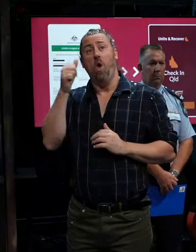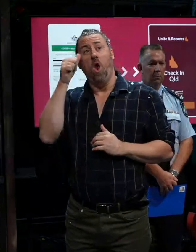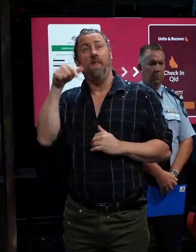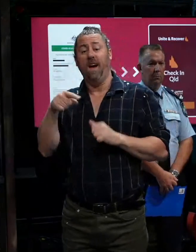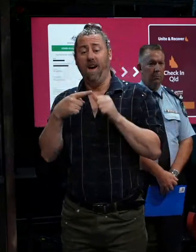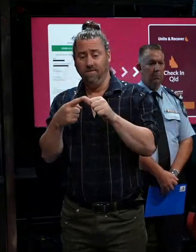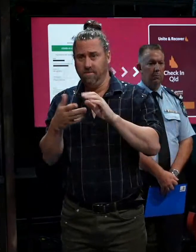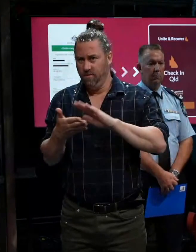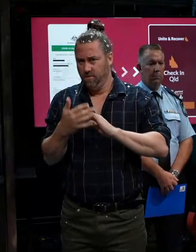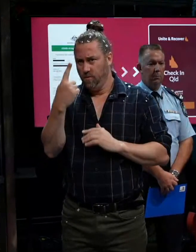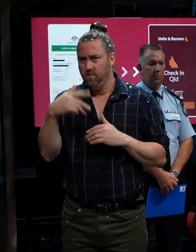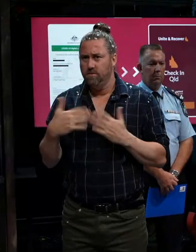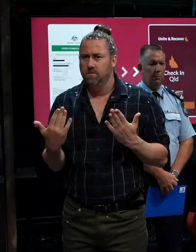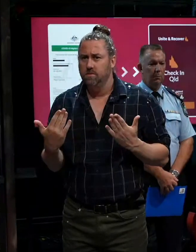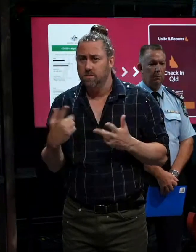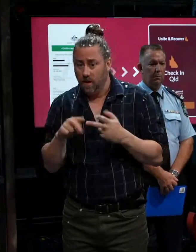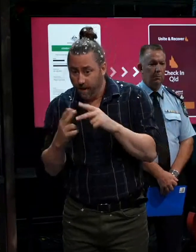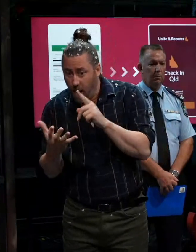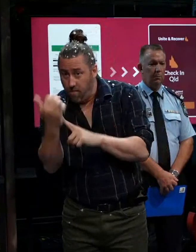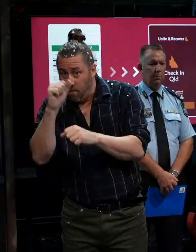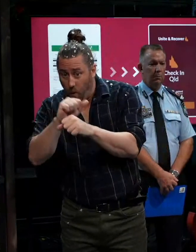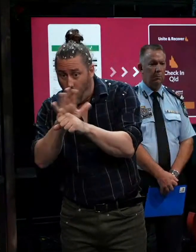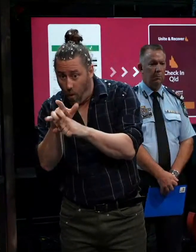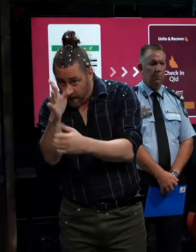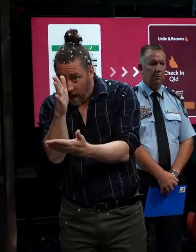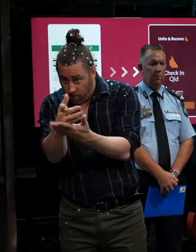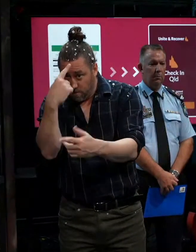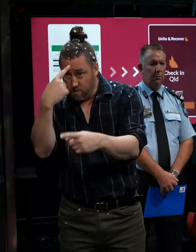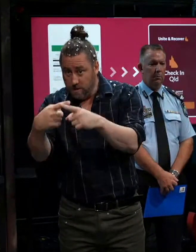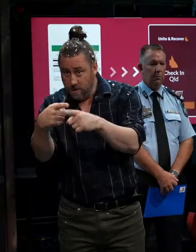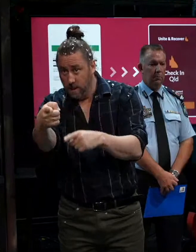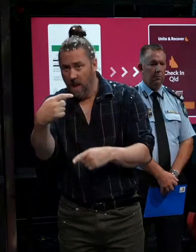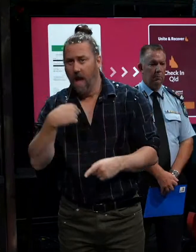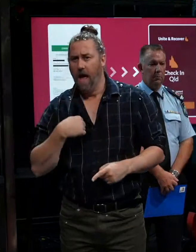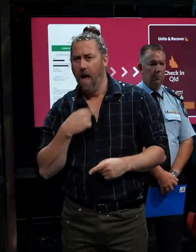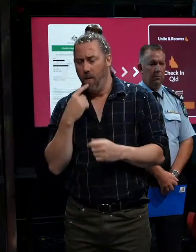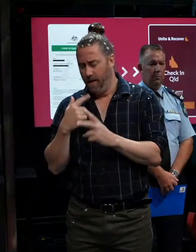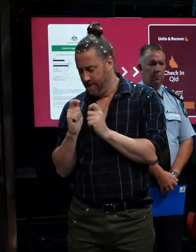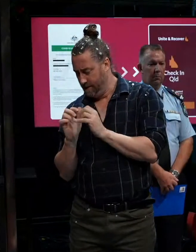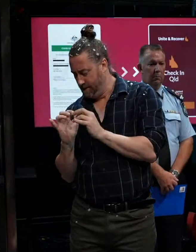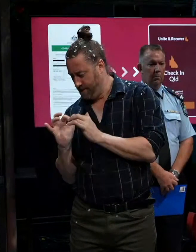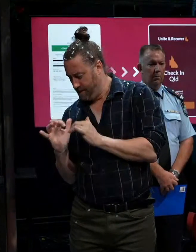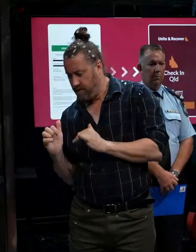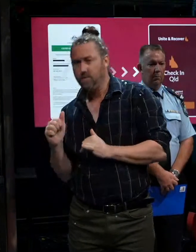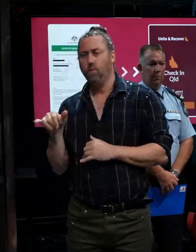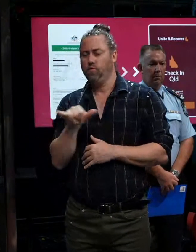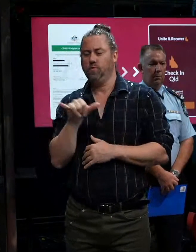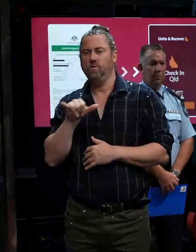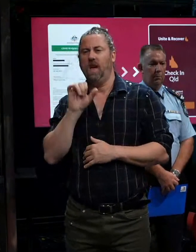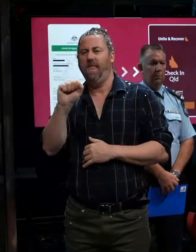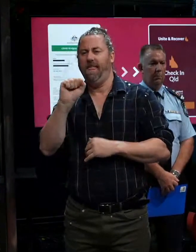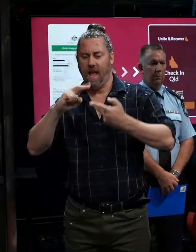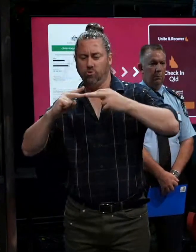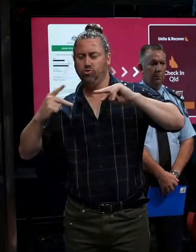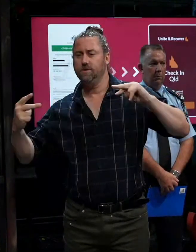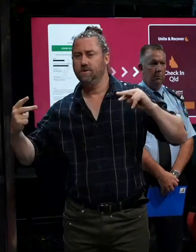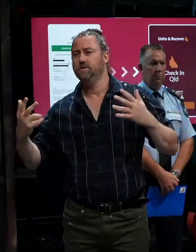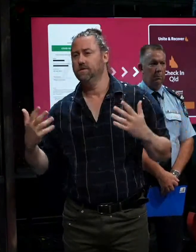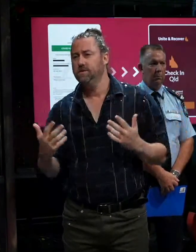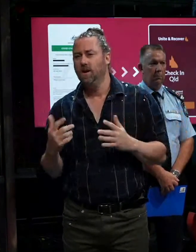So when someone does test positive, we'll get that result back under 24 hours to determine if it is the variant of concern or if it's what is now